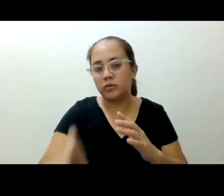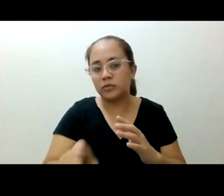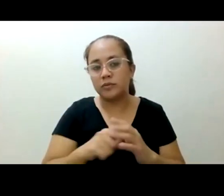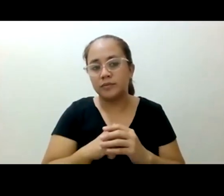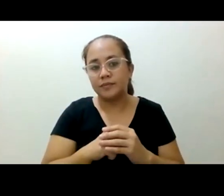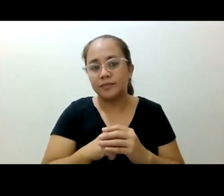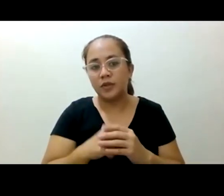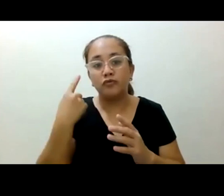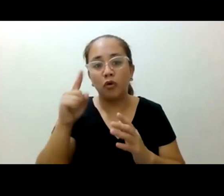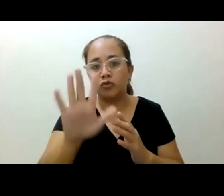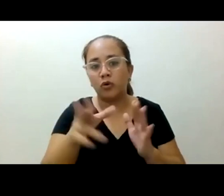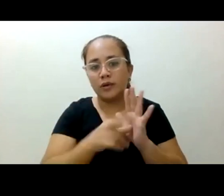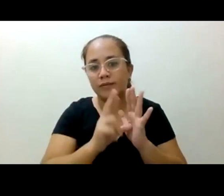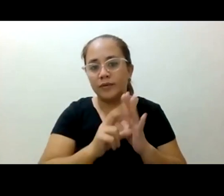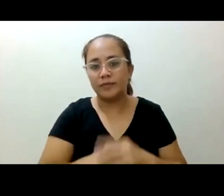for review.